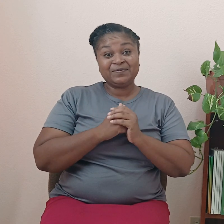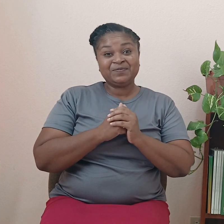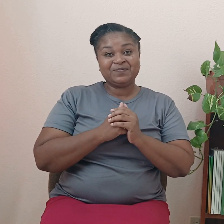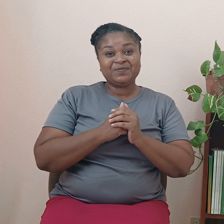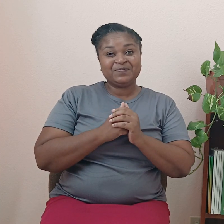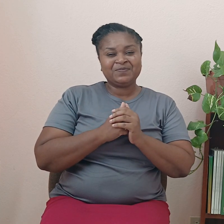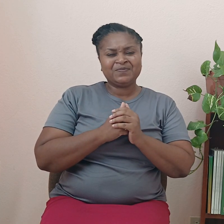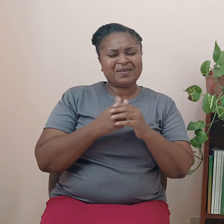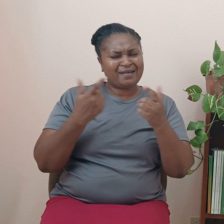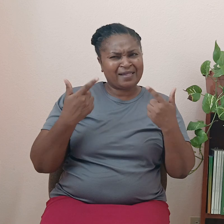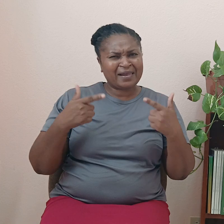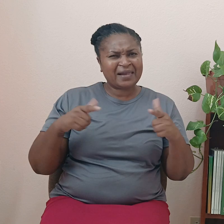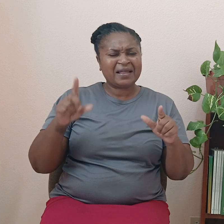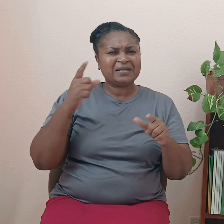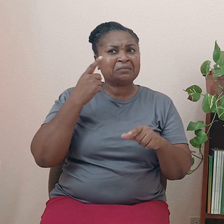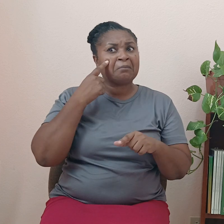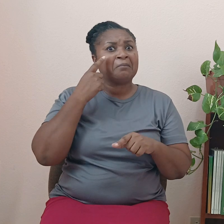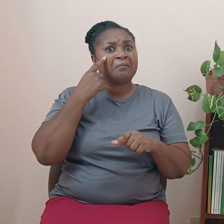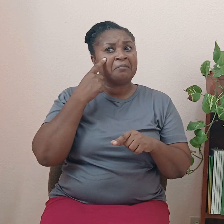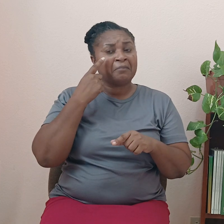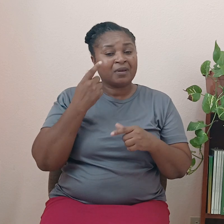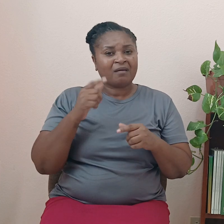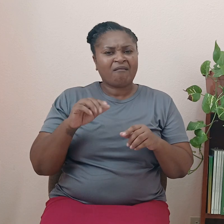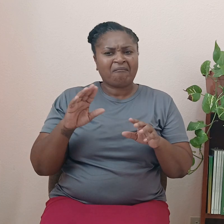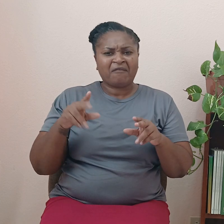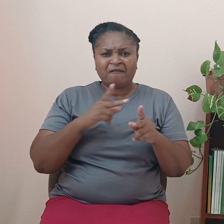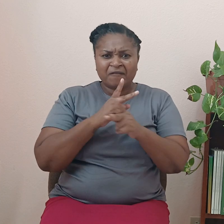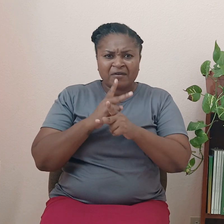Let us see how carefully you have read them